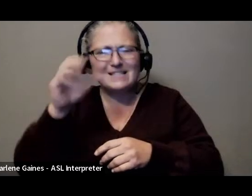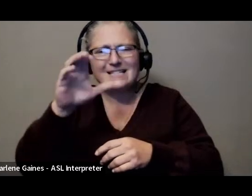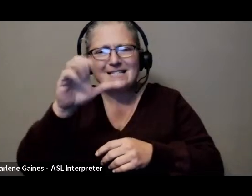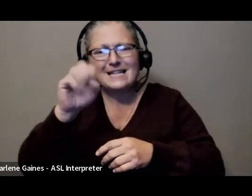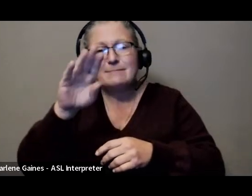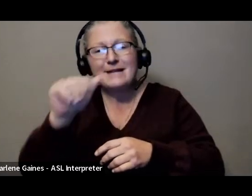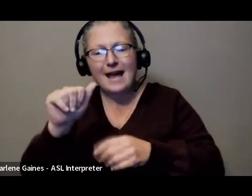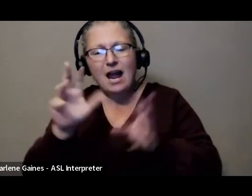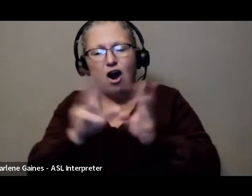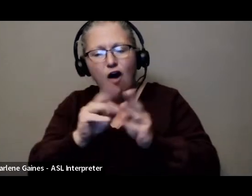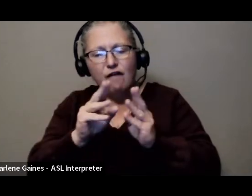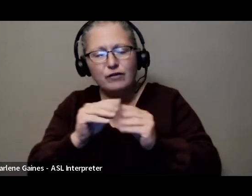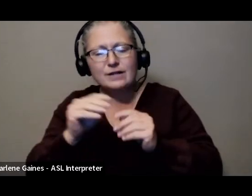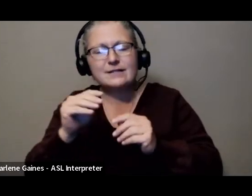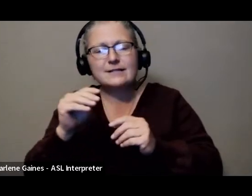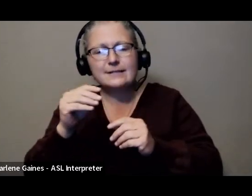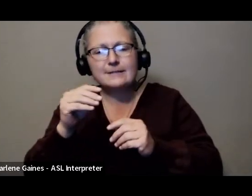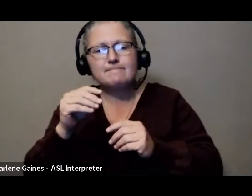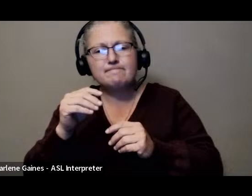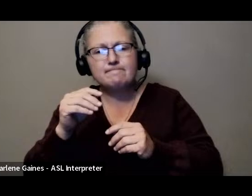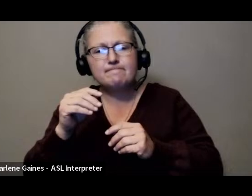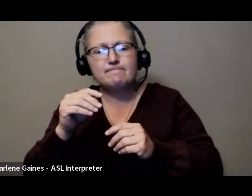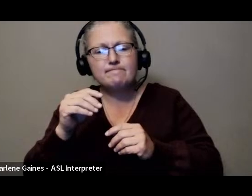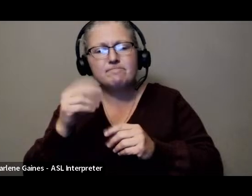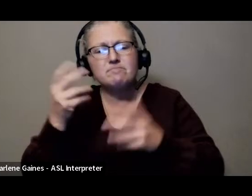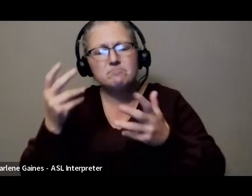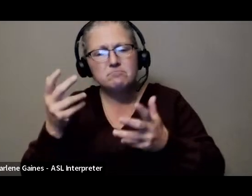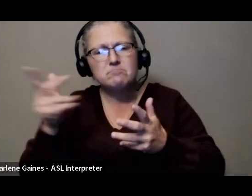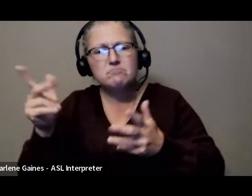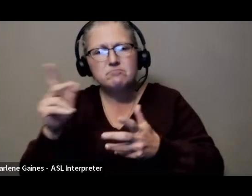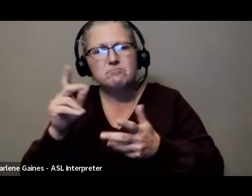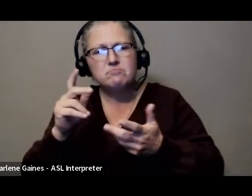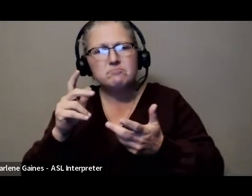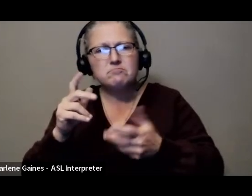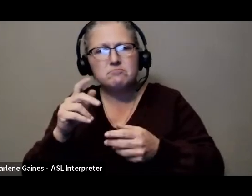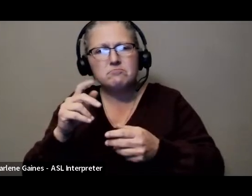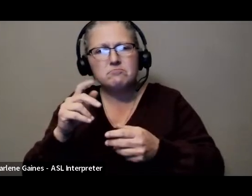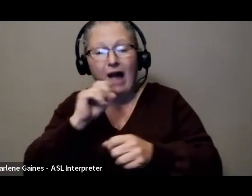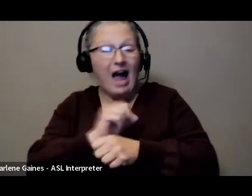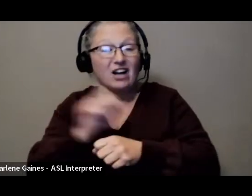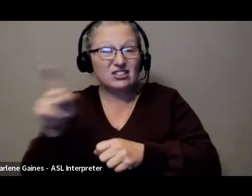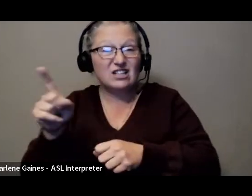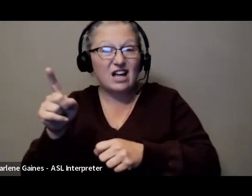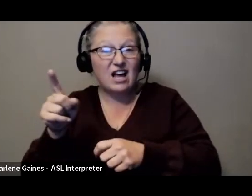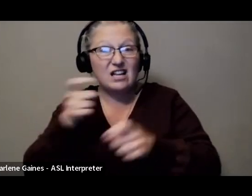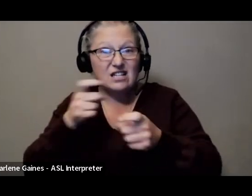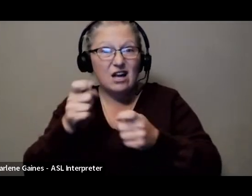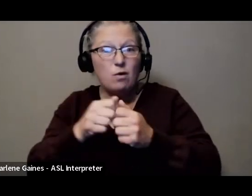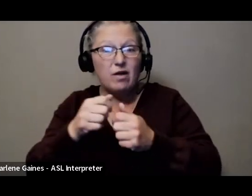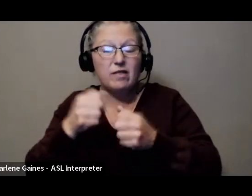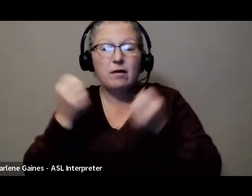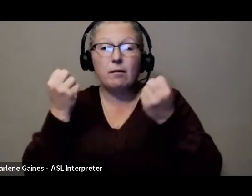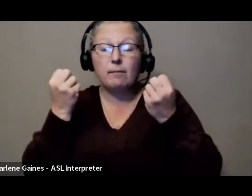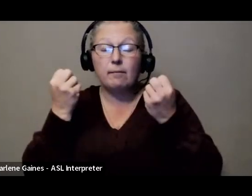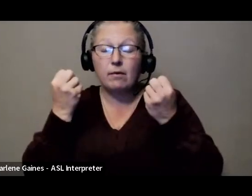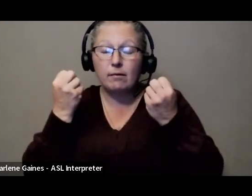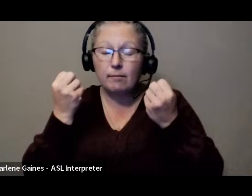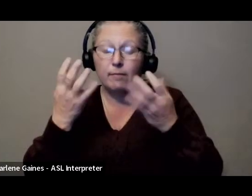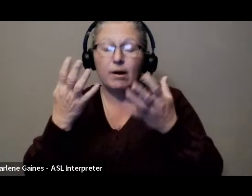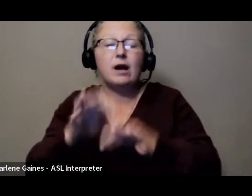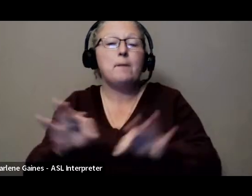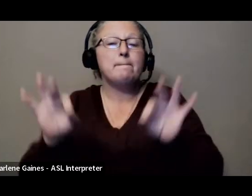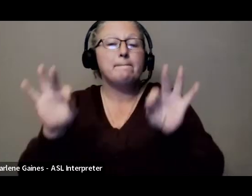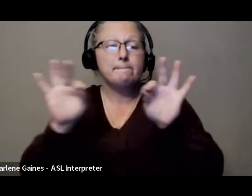CSBA conference, and which actually dealt with a number of really important